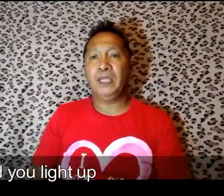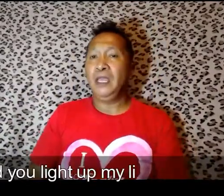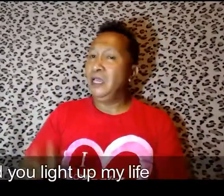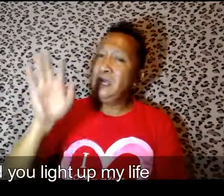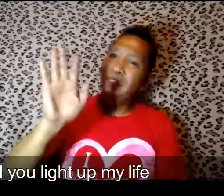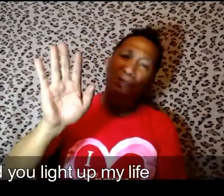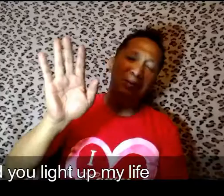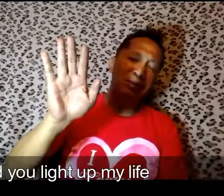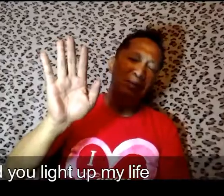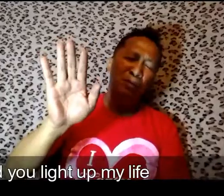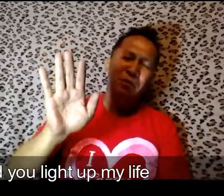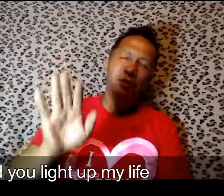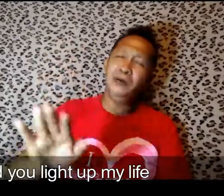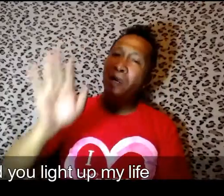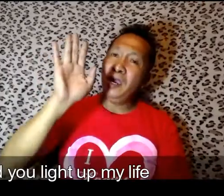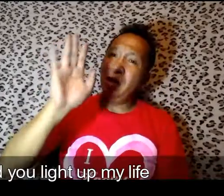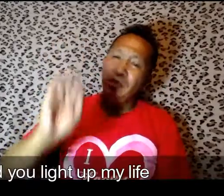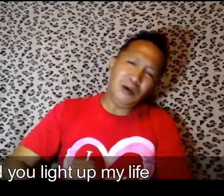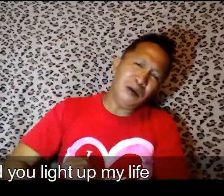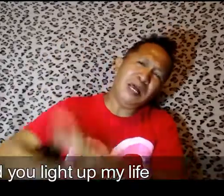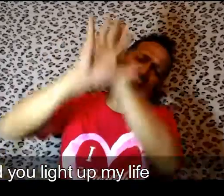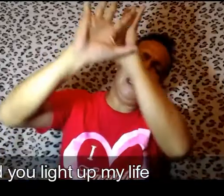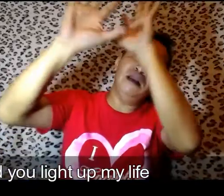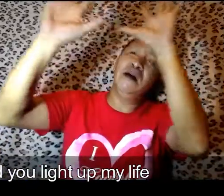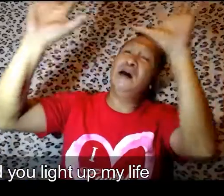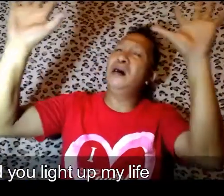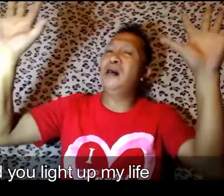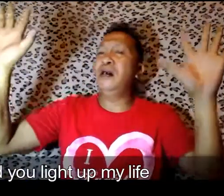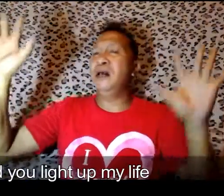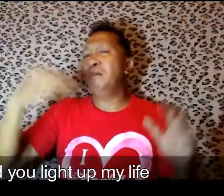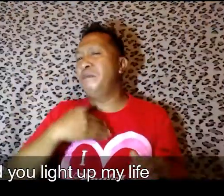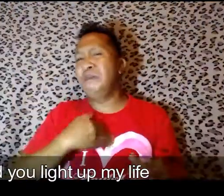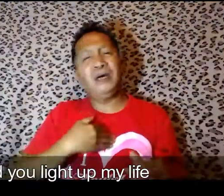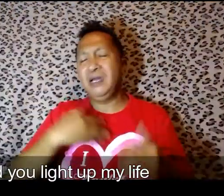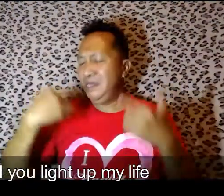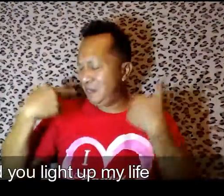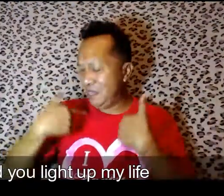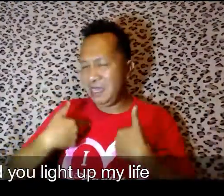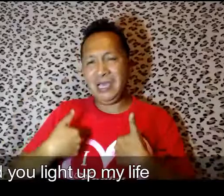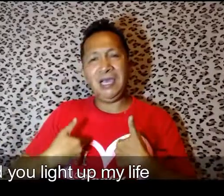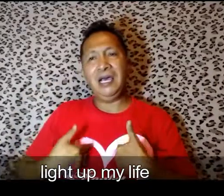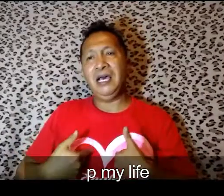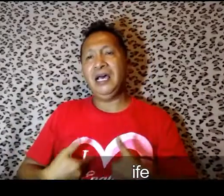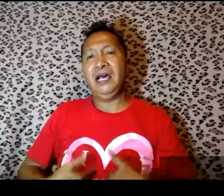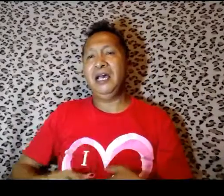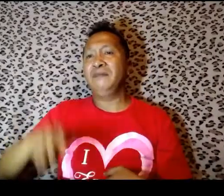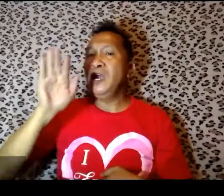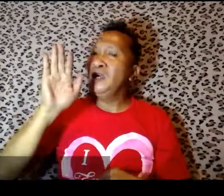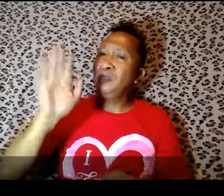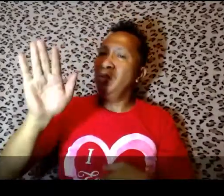And you, night of my life